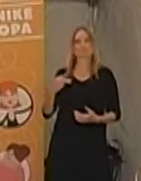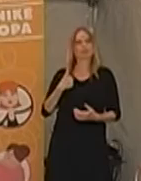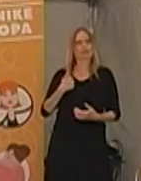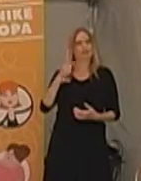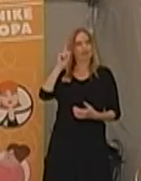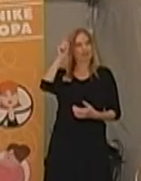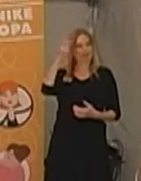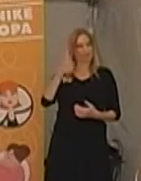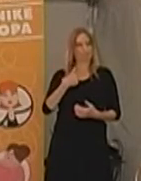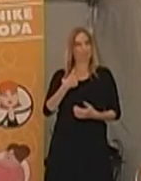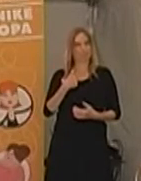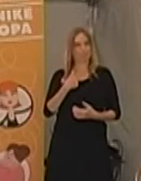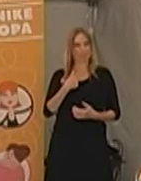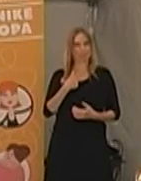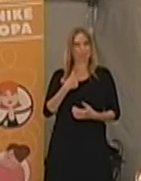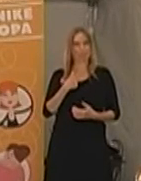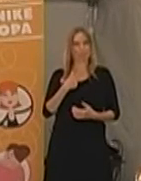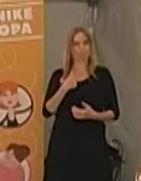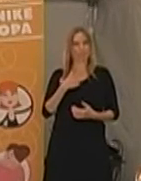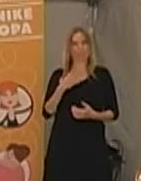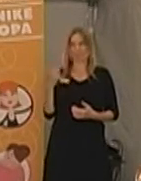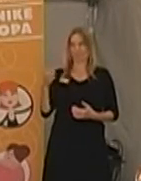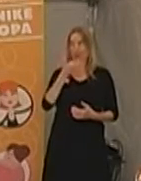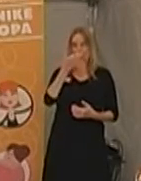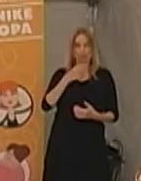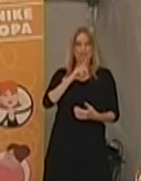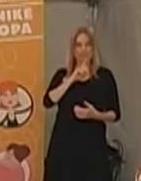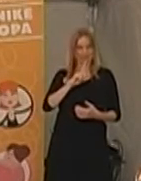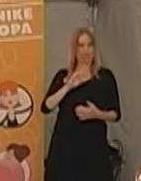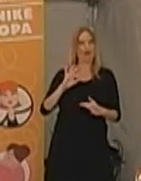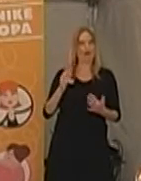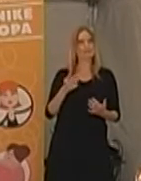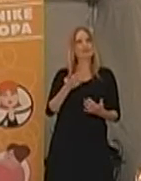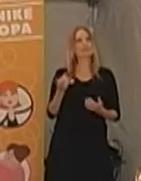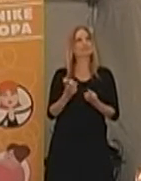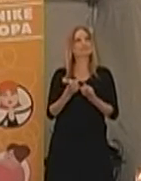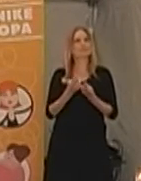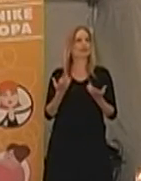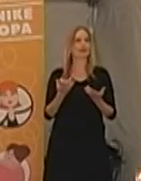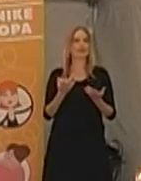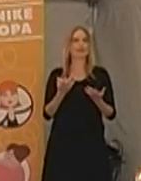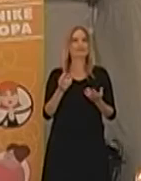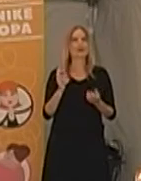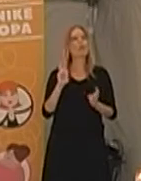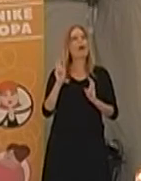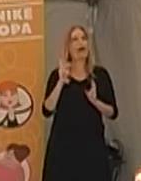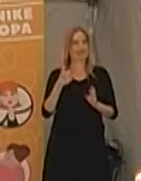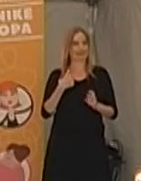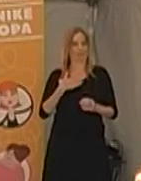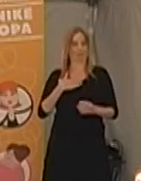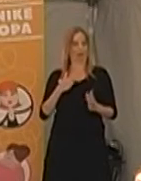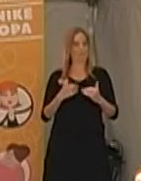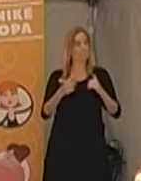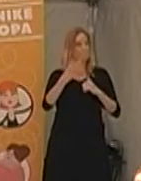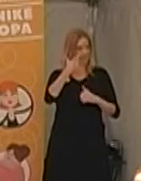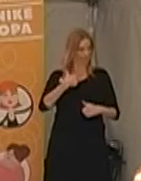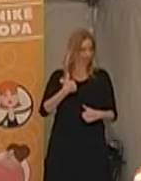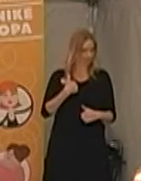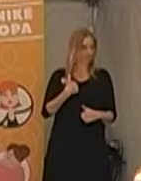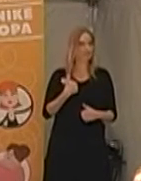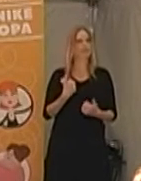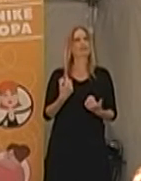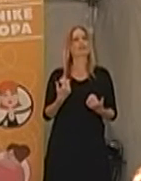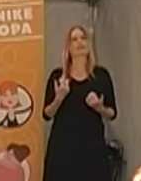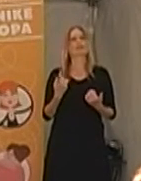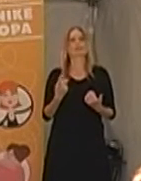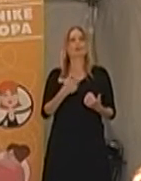me, as you say, it is the social welfare safety net. So the alarming thing as a Brit is you arrive somewhere